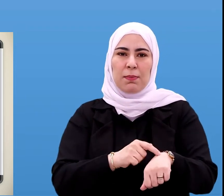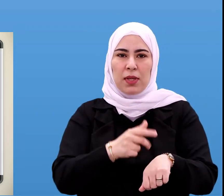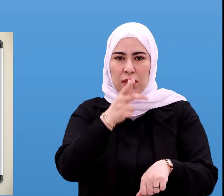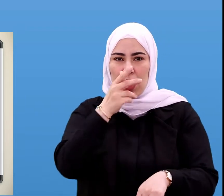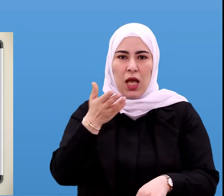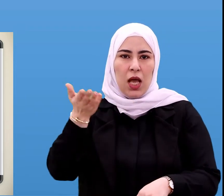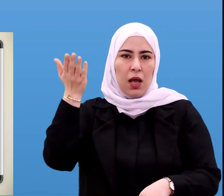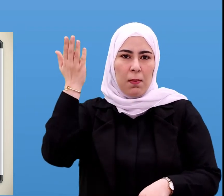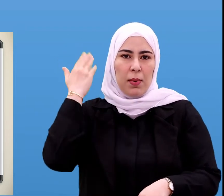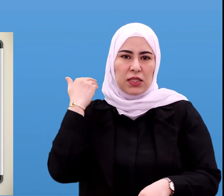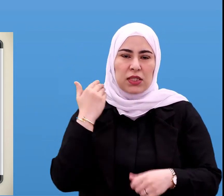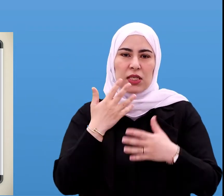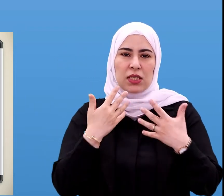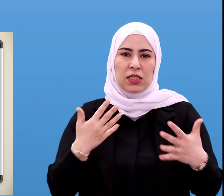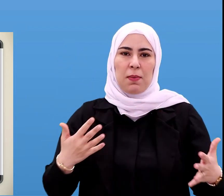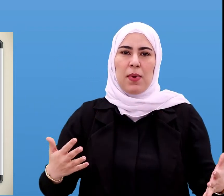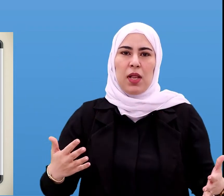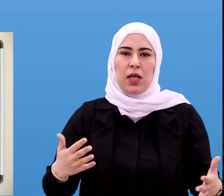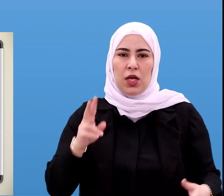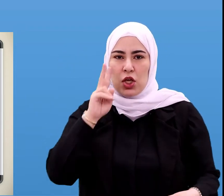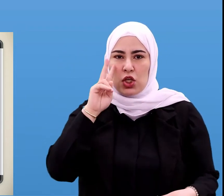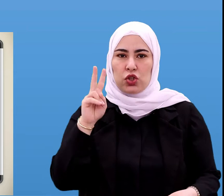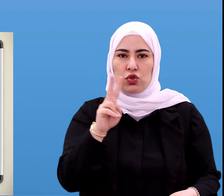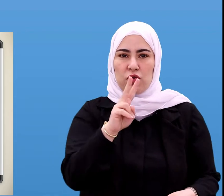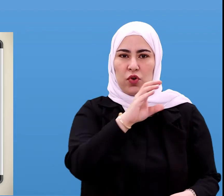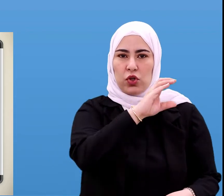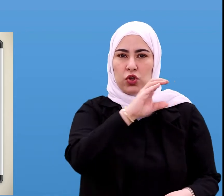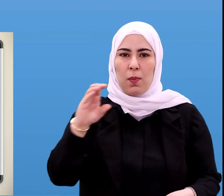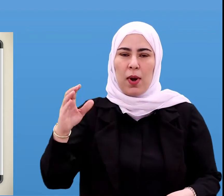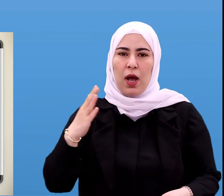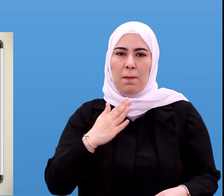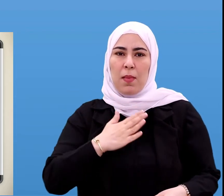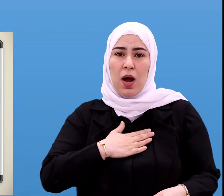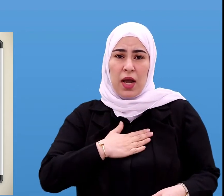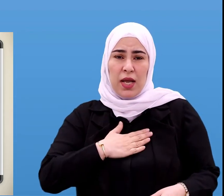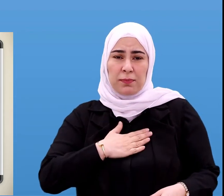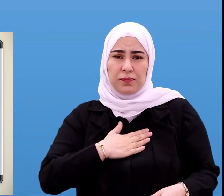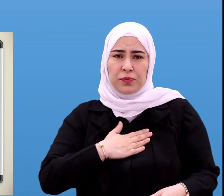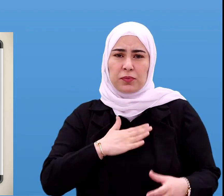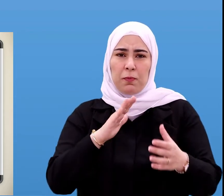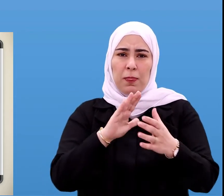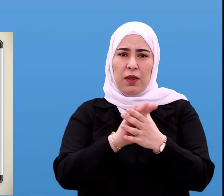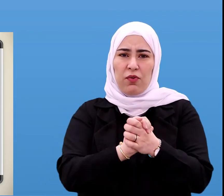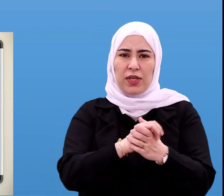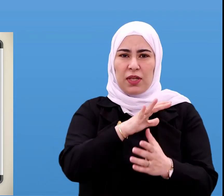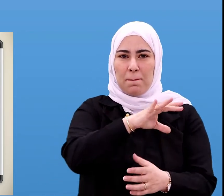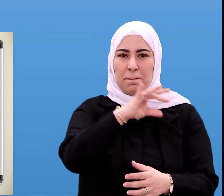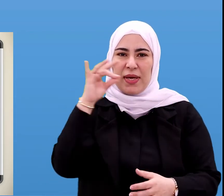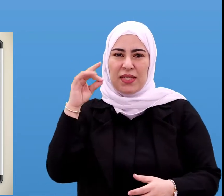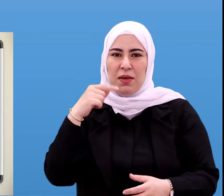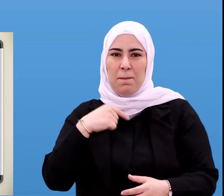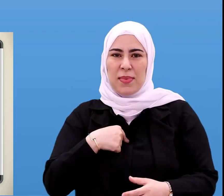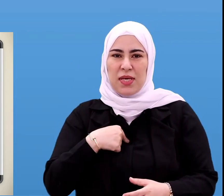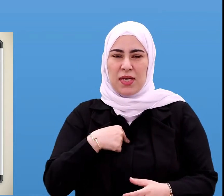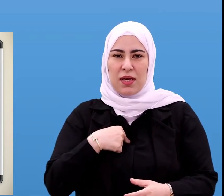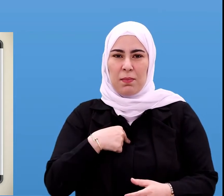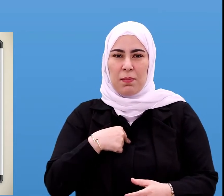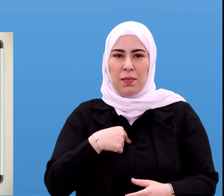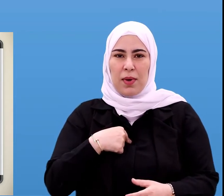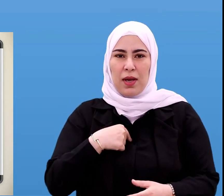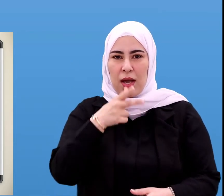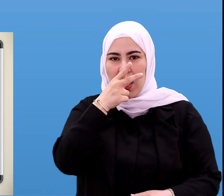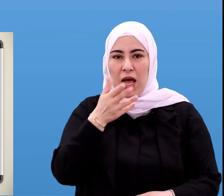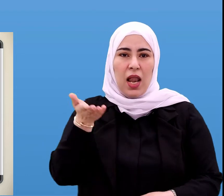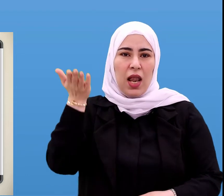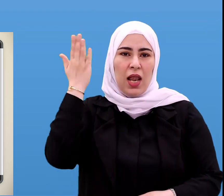a verb. My friend picked me up last night. Now, when you look at this sentence, how would you know